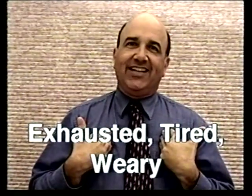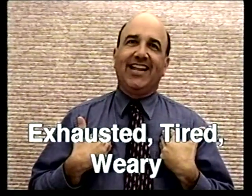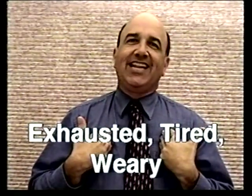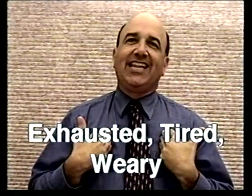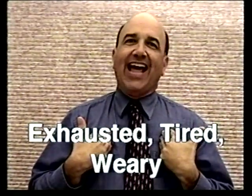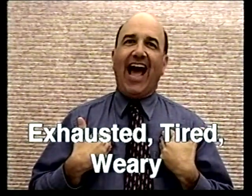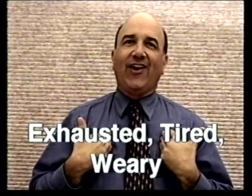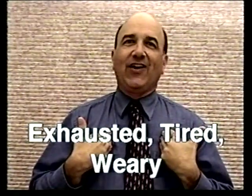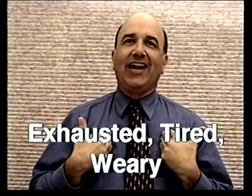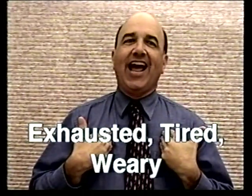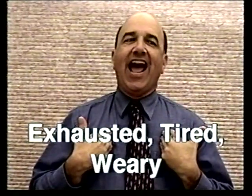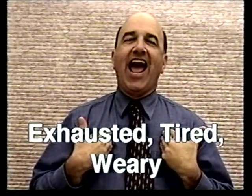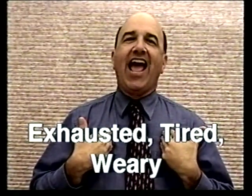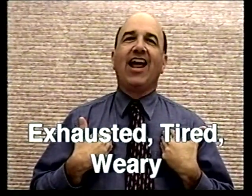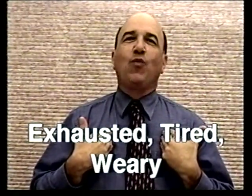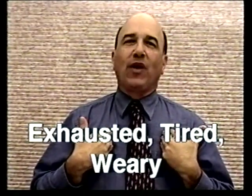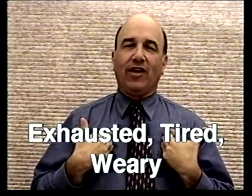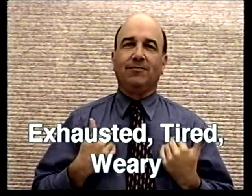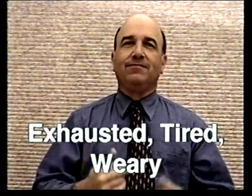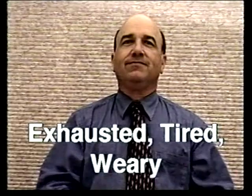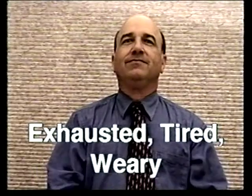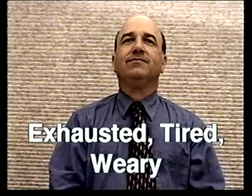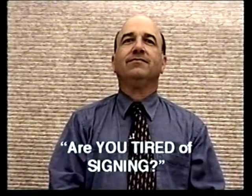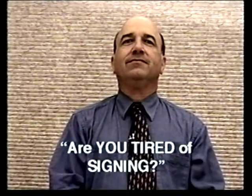Exhausted, tired, and weary.